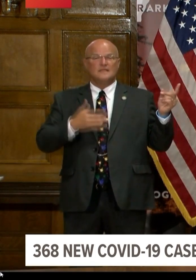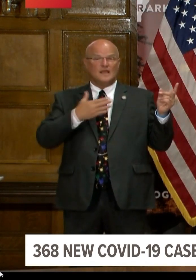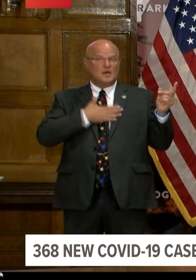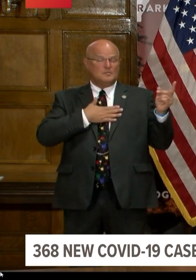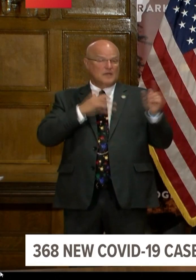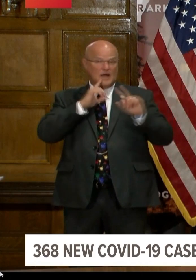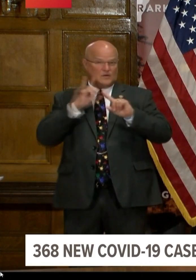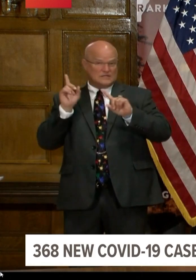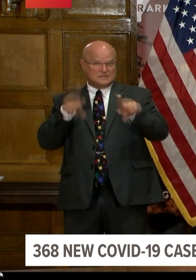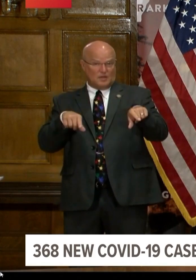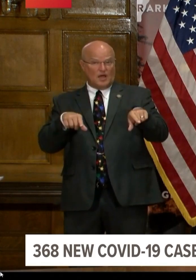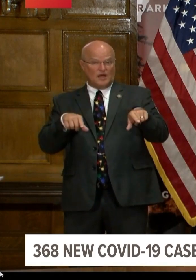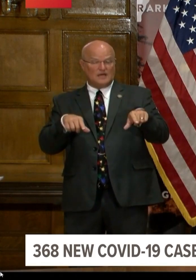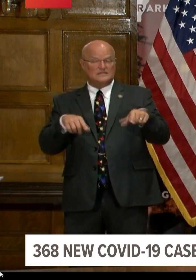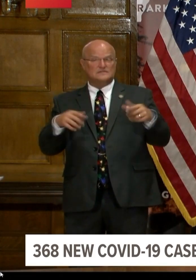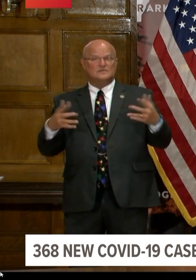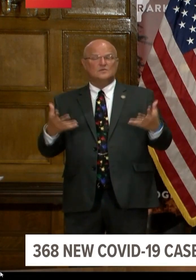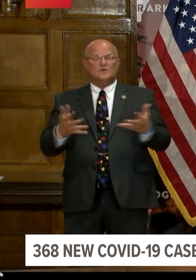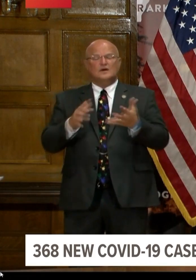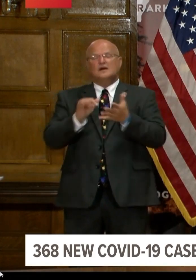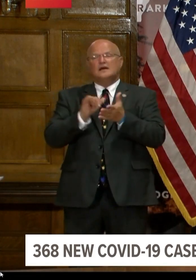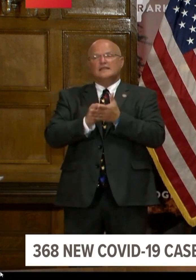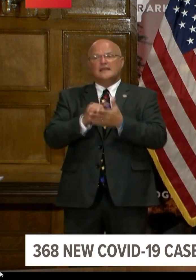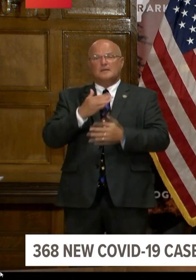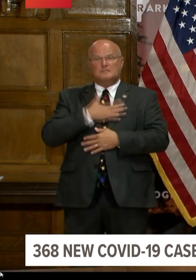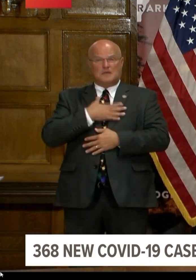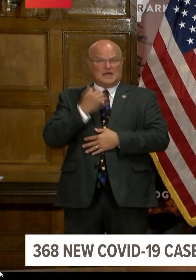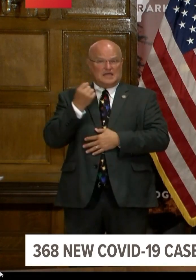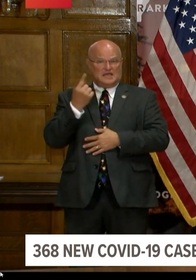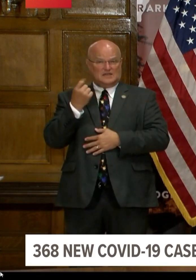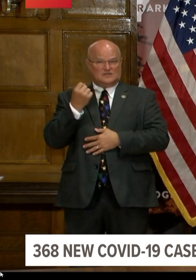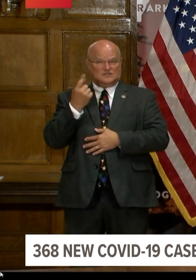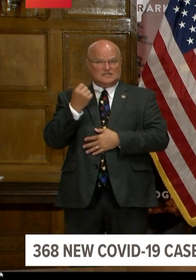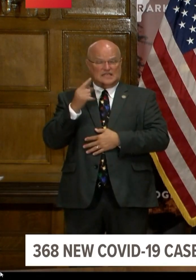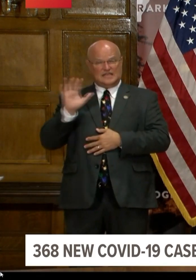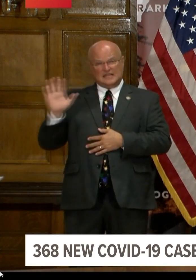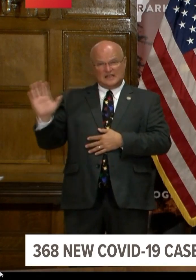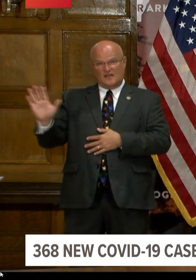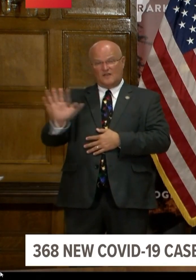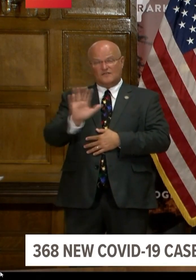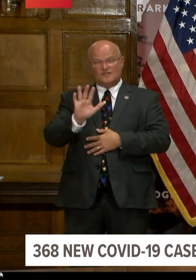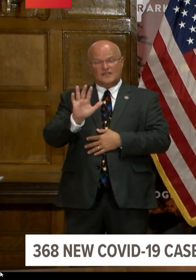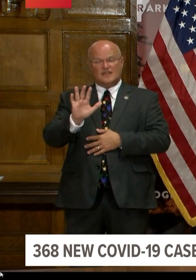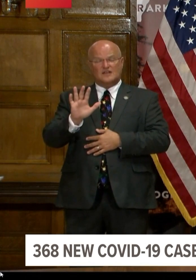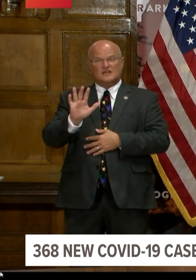My response to that is that from my understanding of their